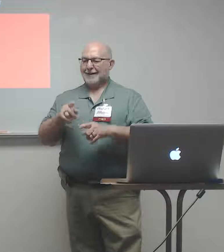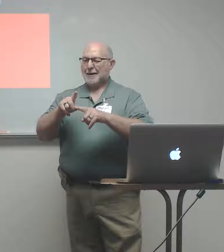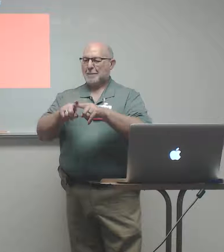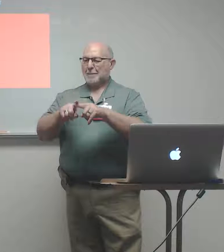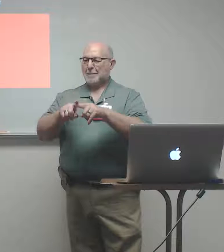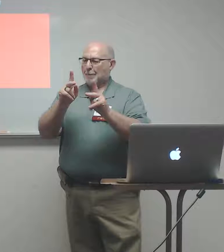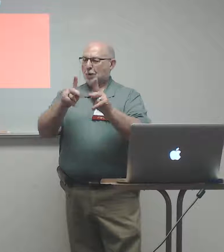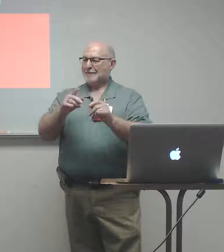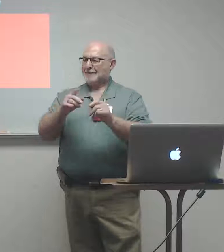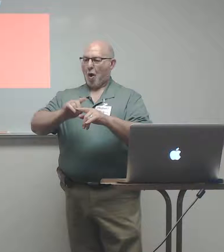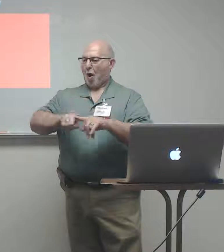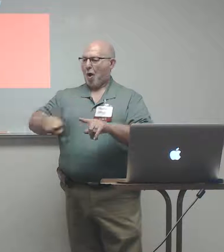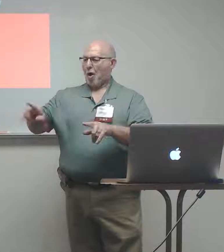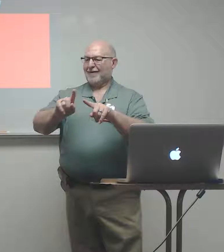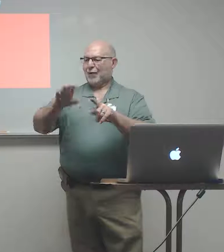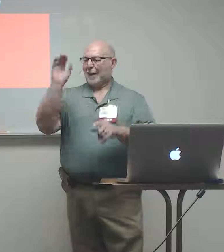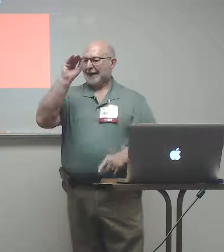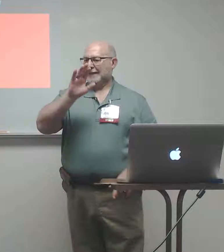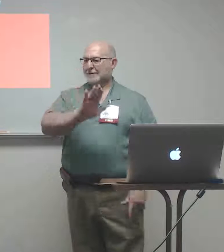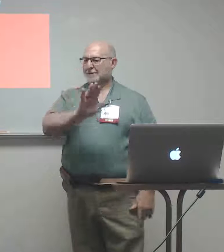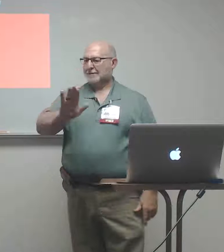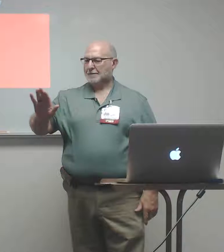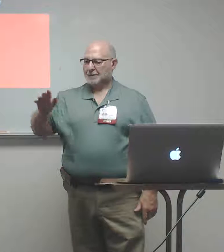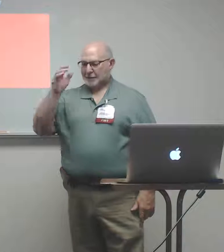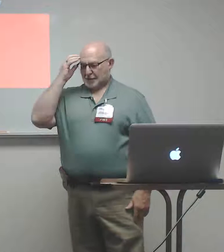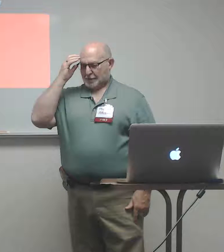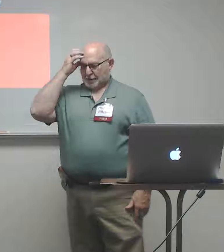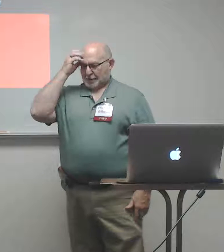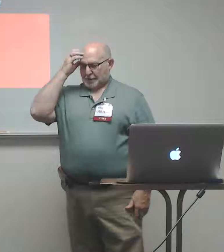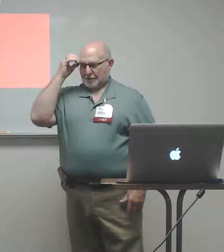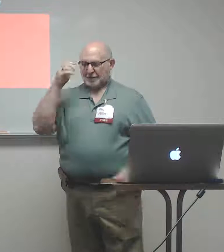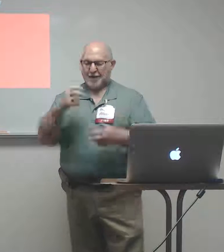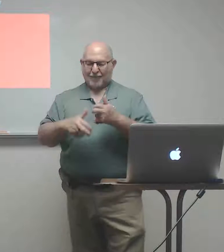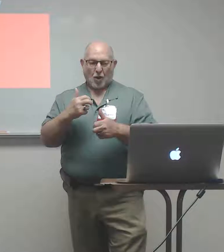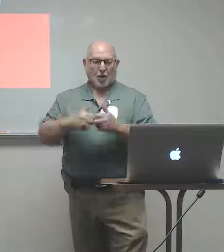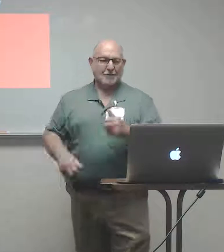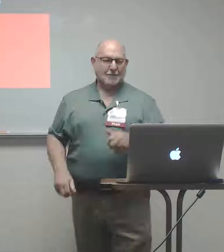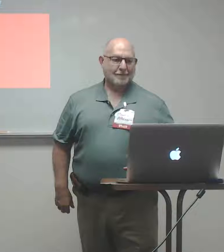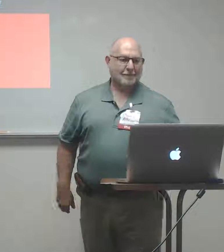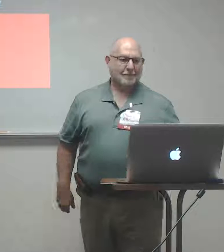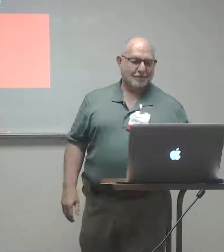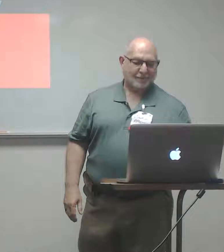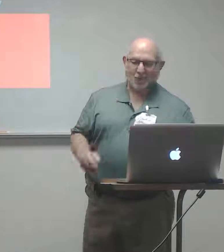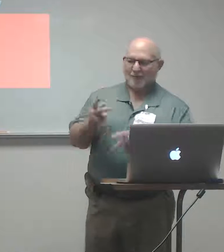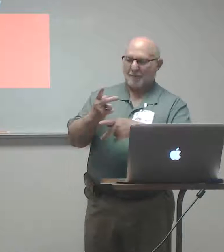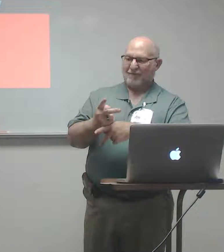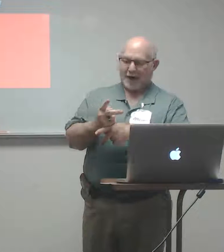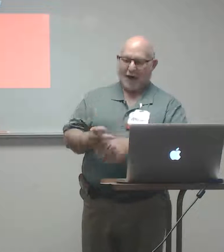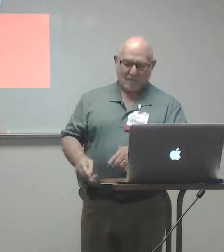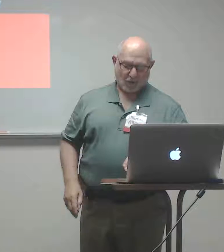It depends on the person. They're all different opinions. Difficult. So you have to be very careful.